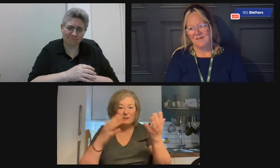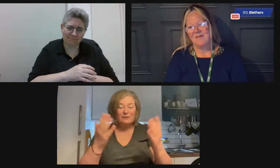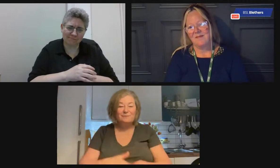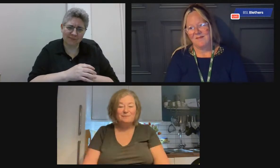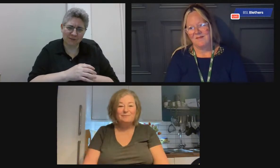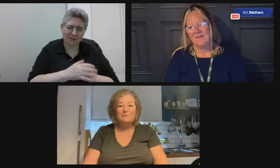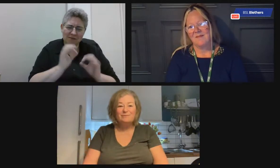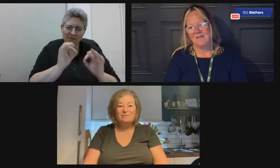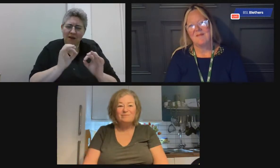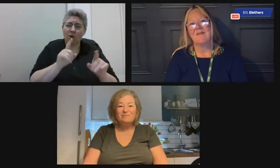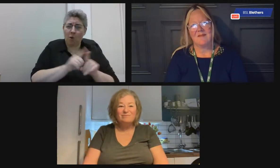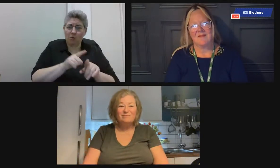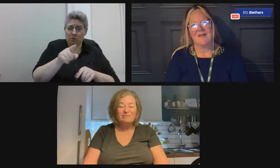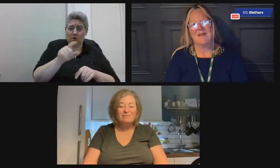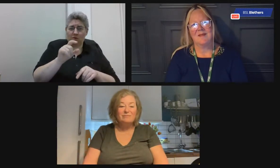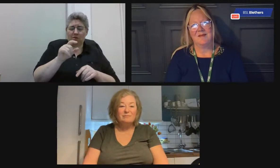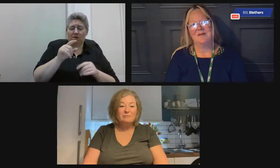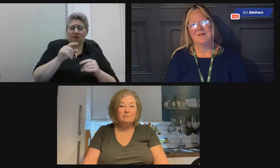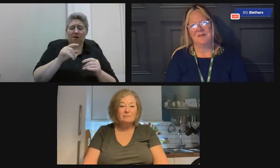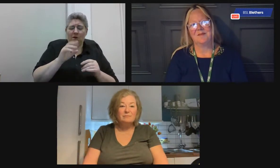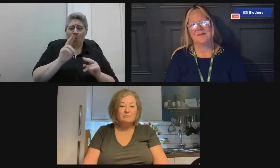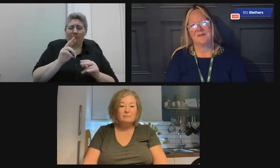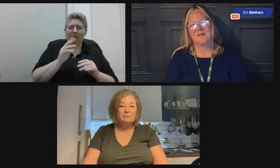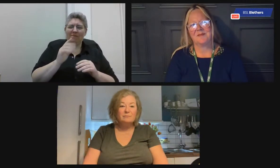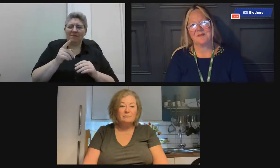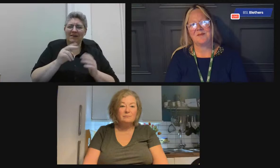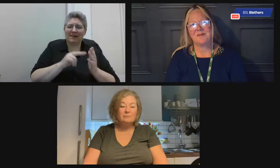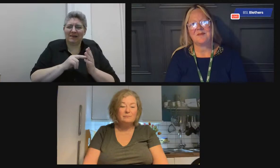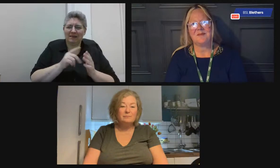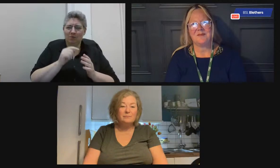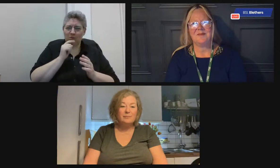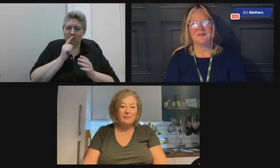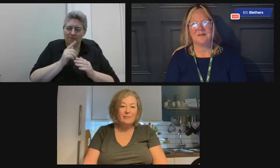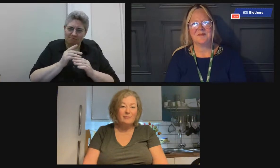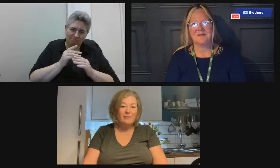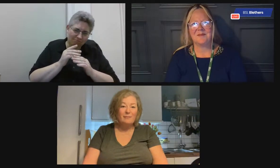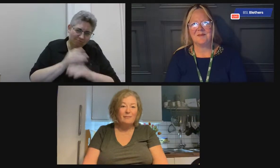And I really want to say thank you to everybody at the